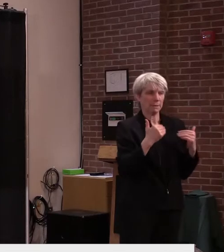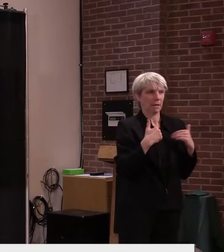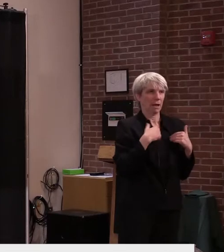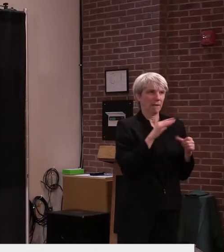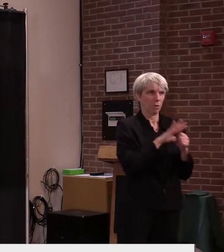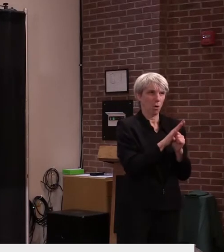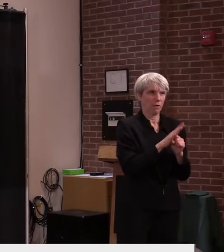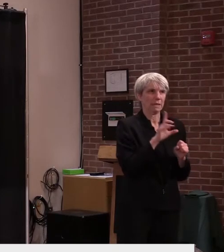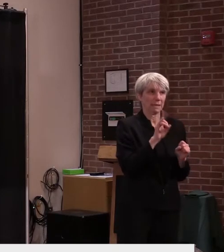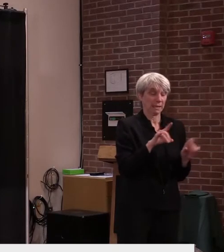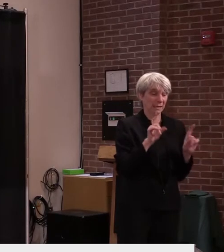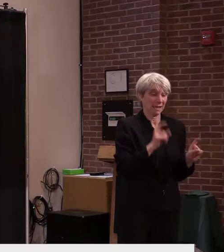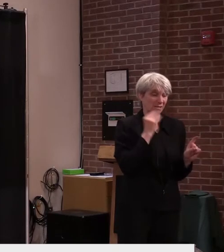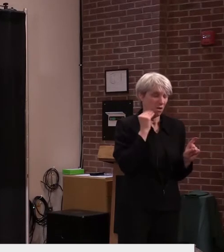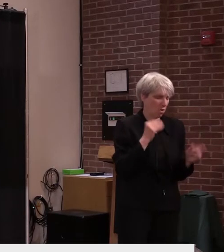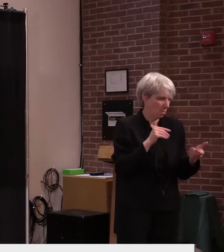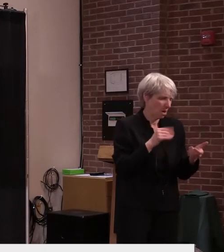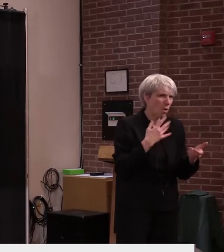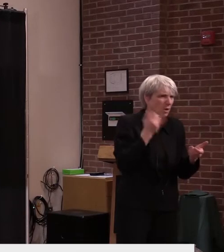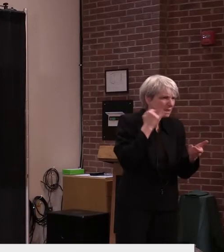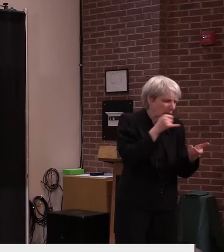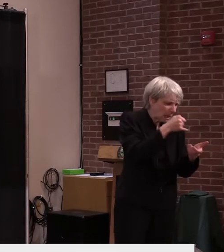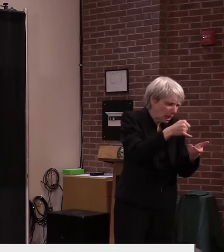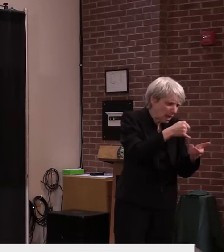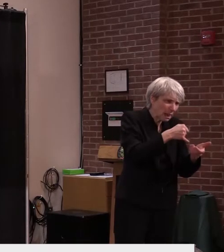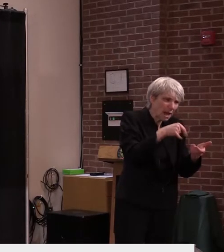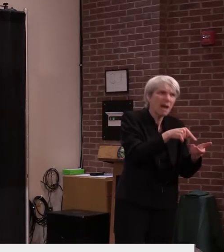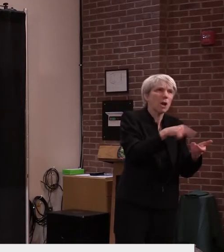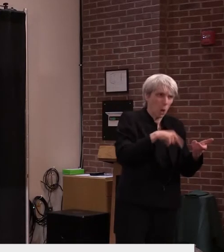of these tests, please visit